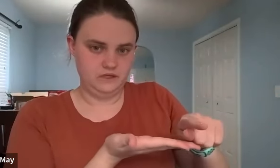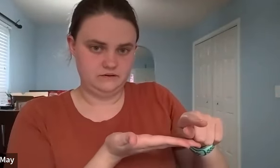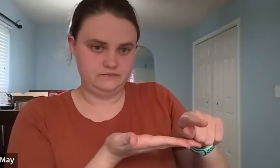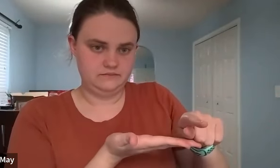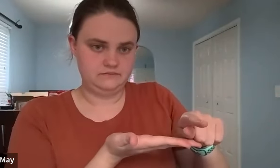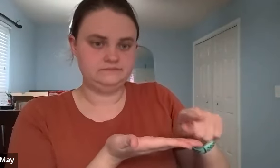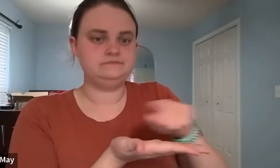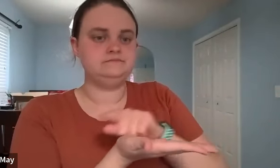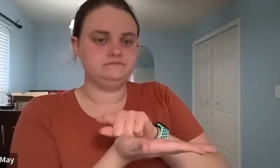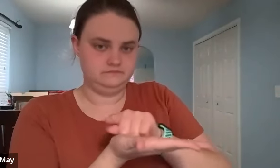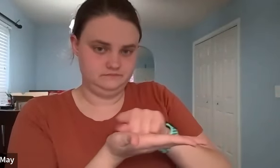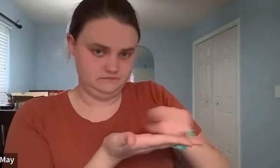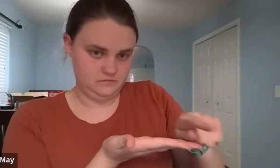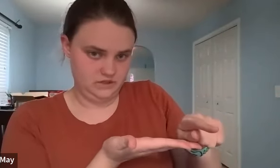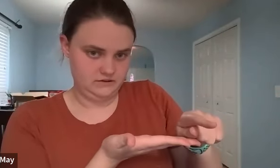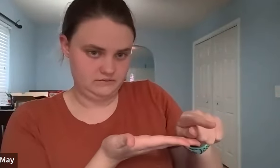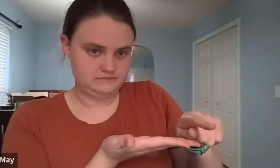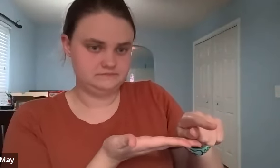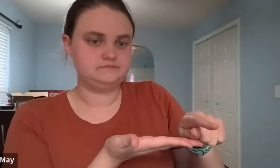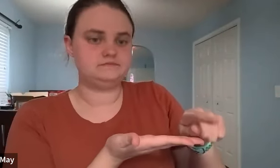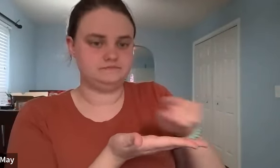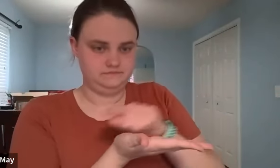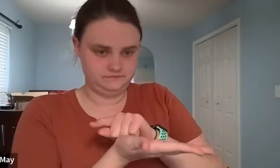week. Week.